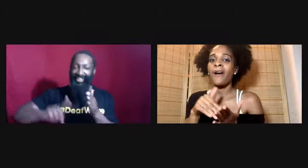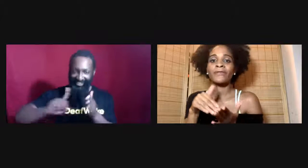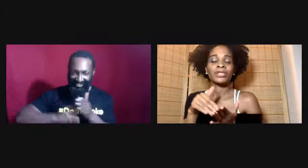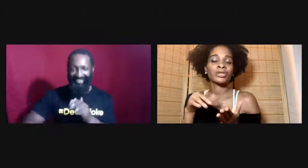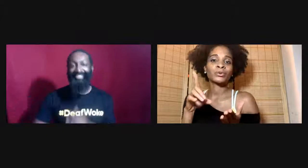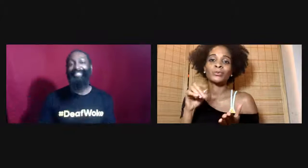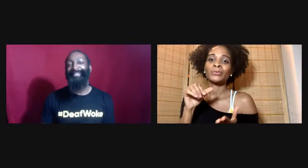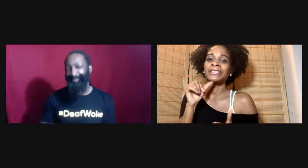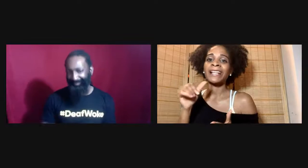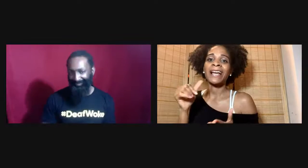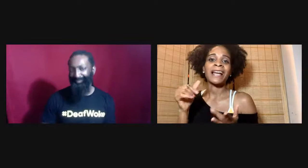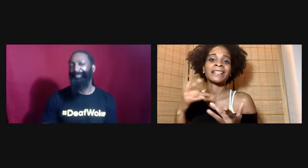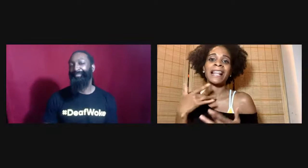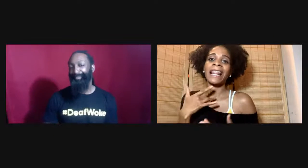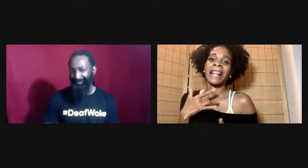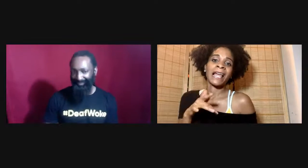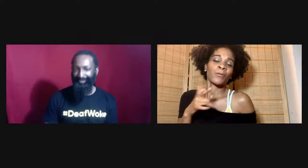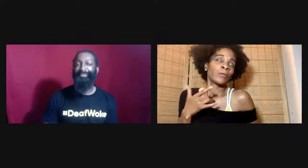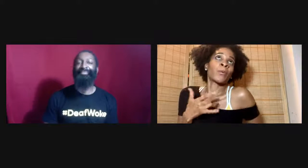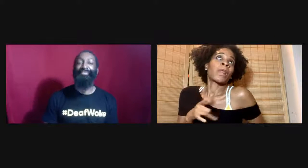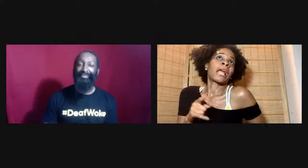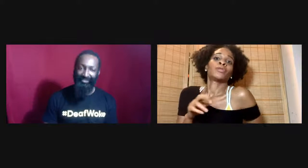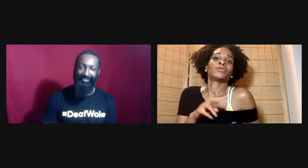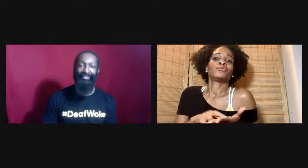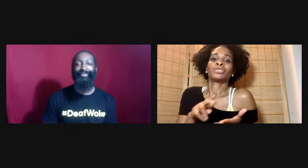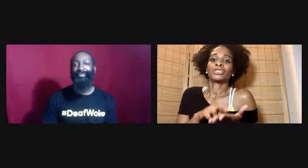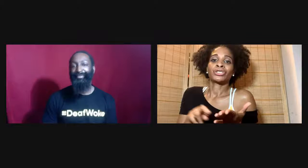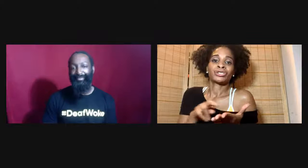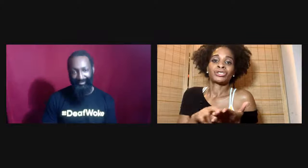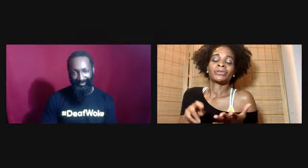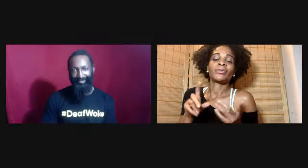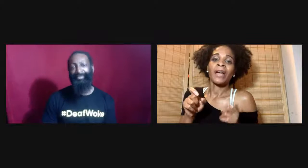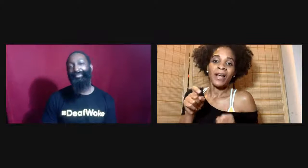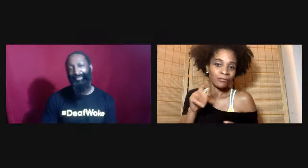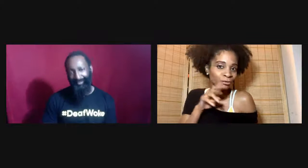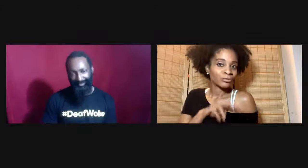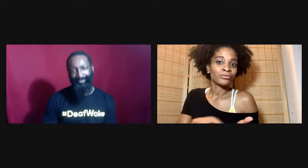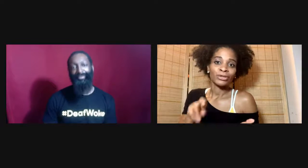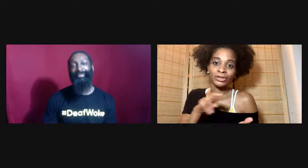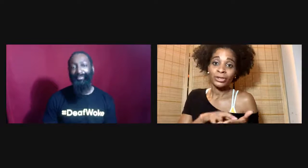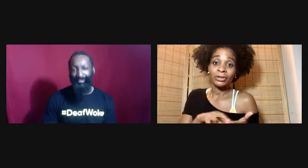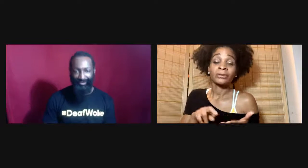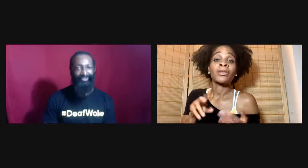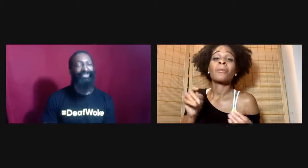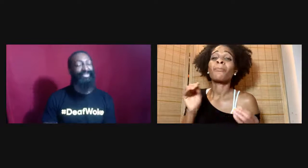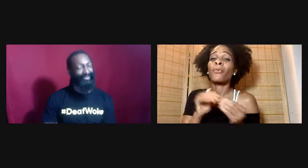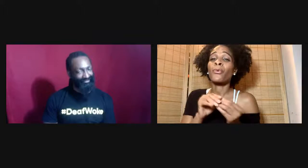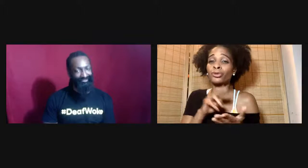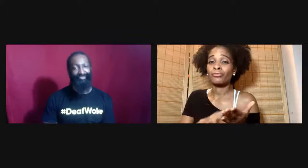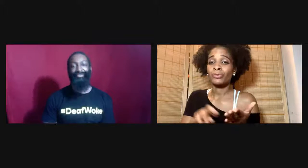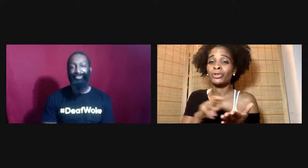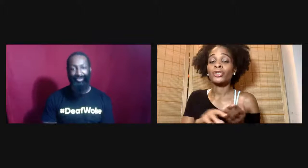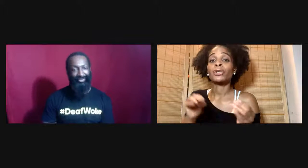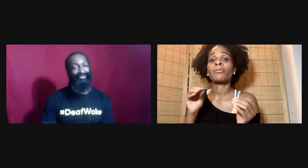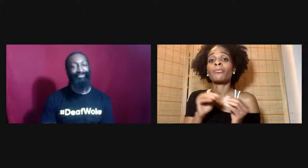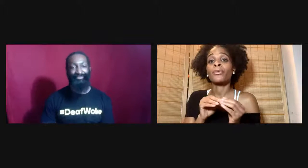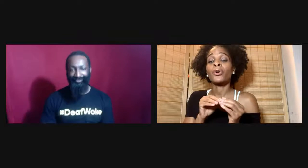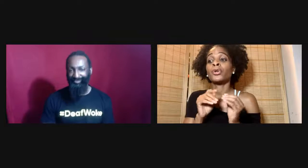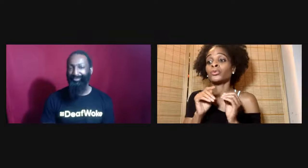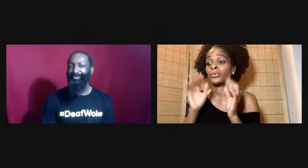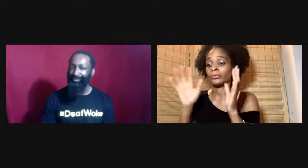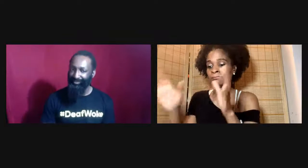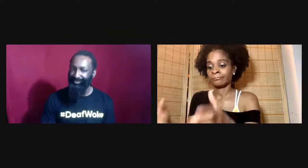heavily. Yes, research. Don't just take it lightly, willy-nilly. You have to do your